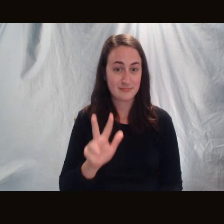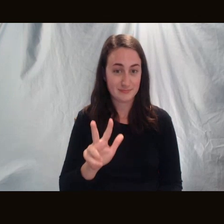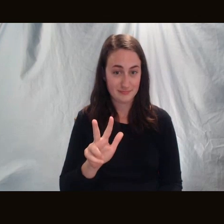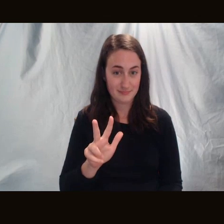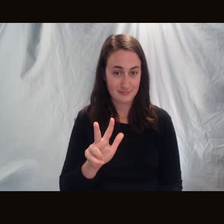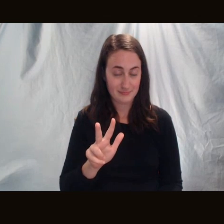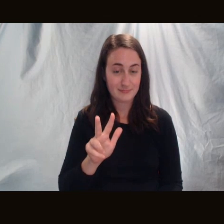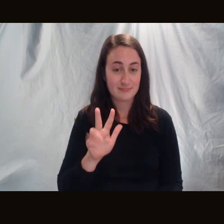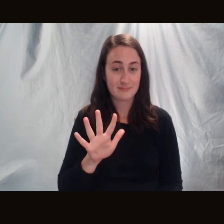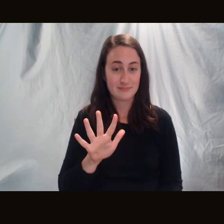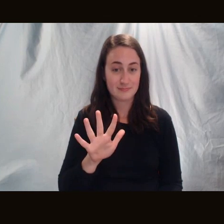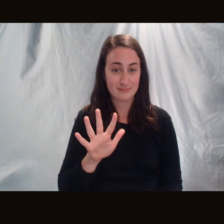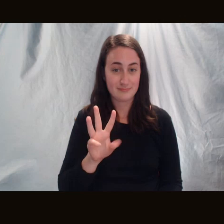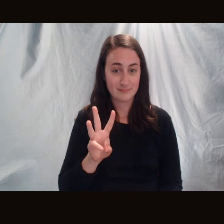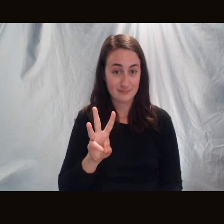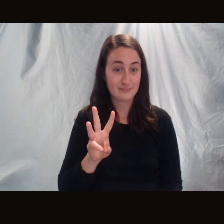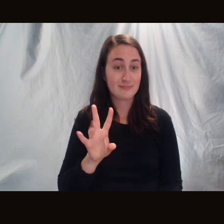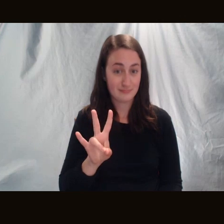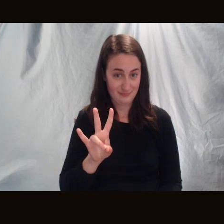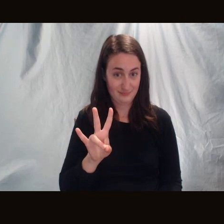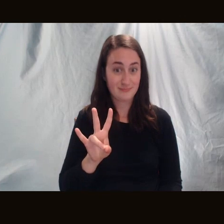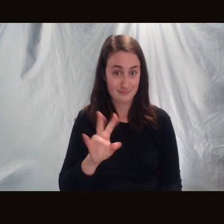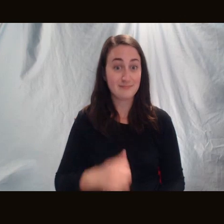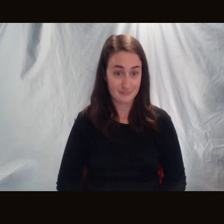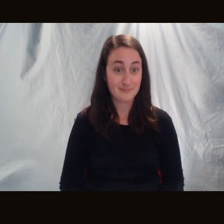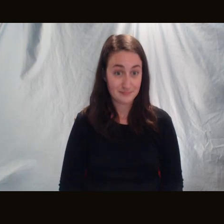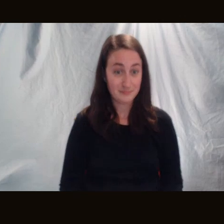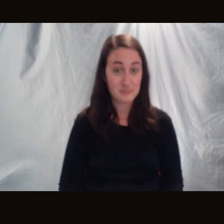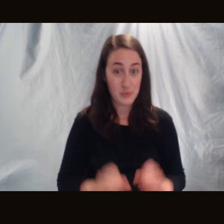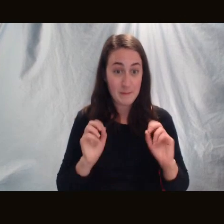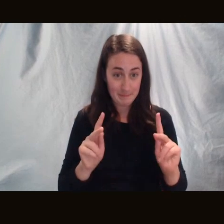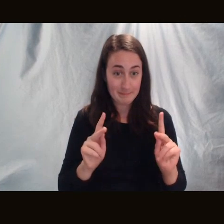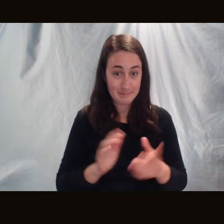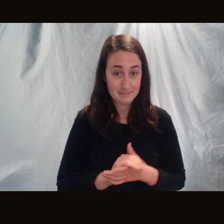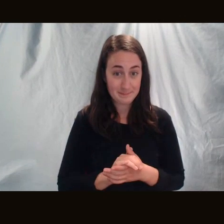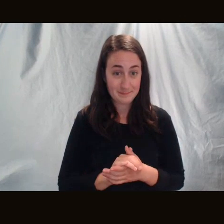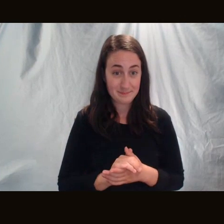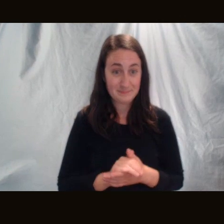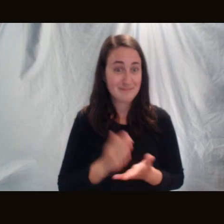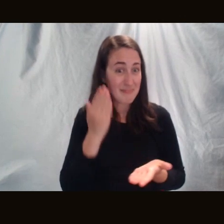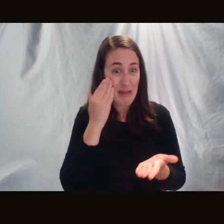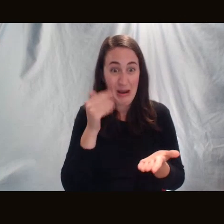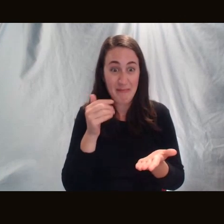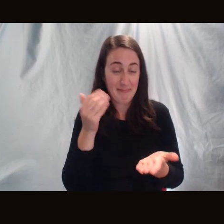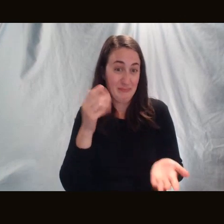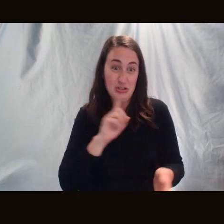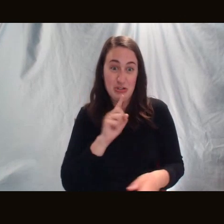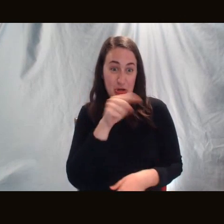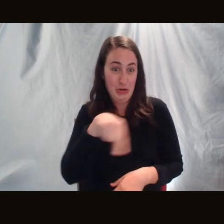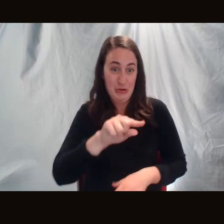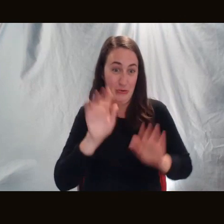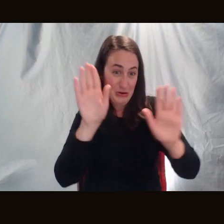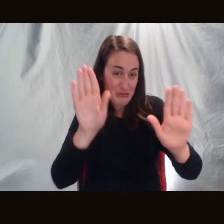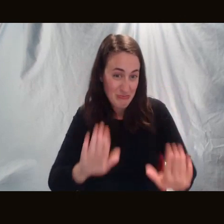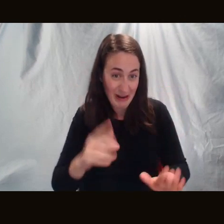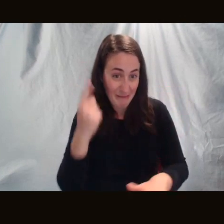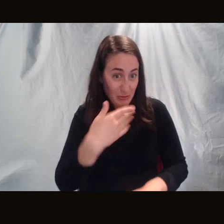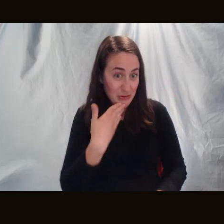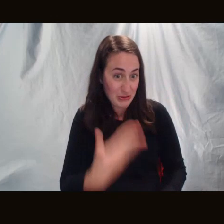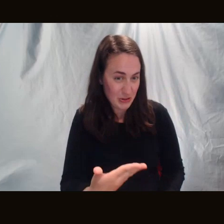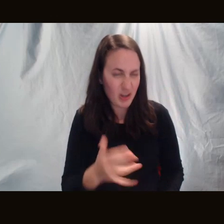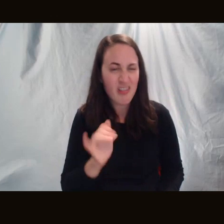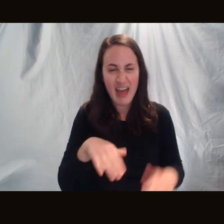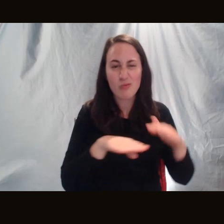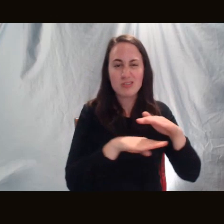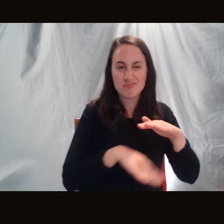2, 3, and then we hold together, okay? I know you guys did great, so it looks good. That is your basic step with the